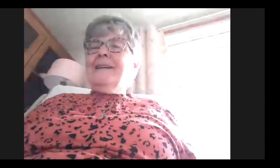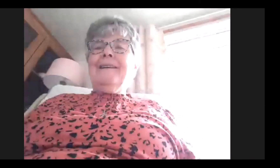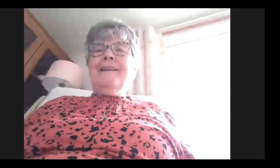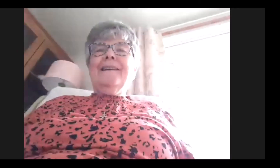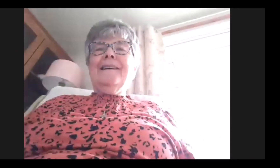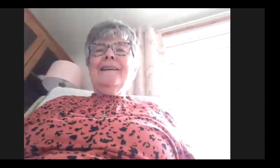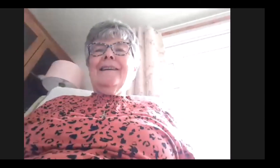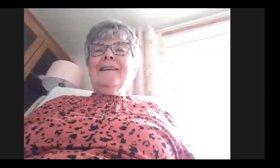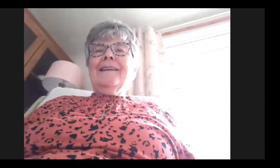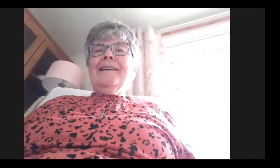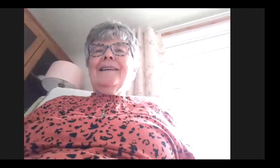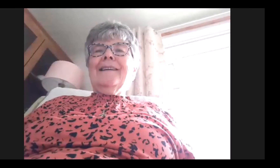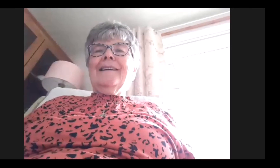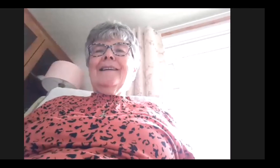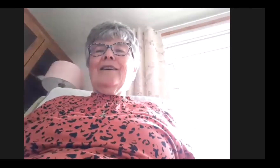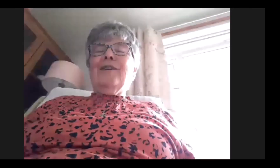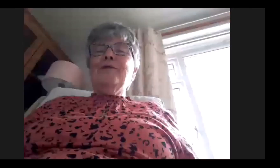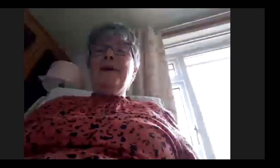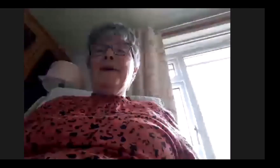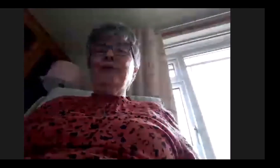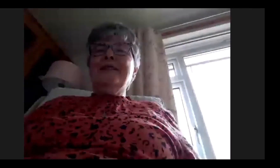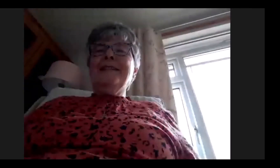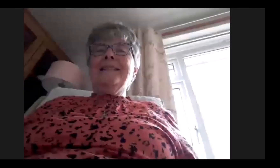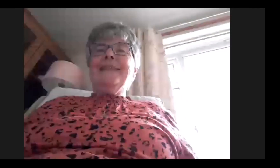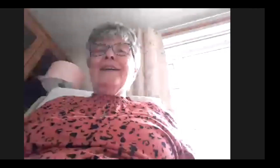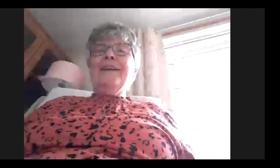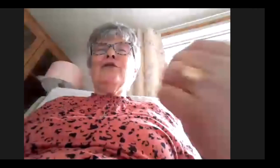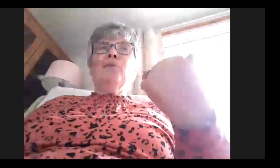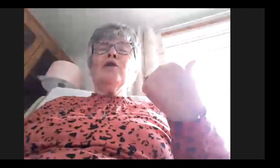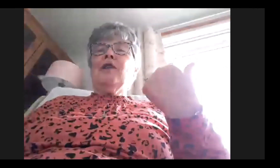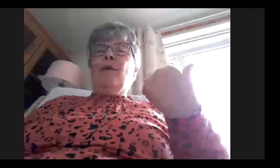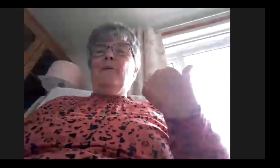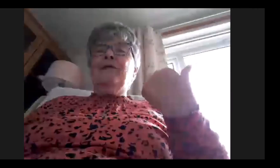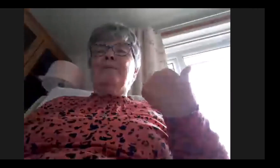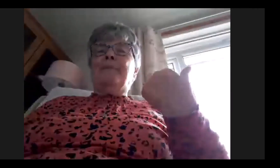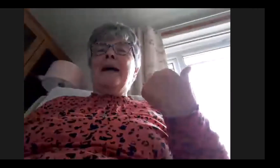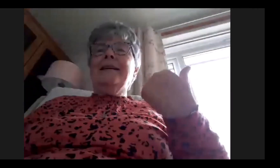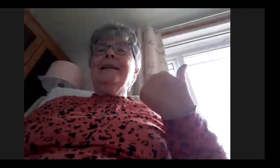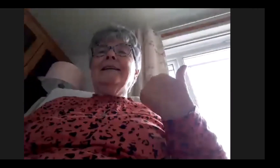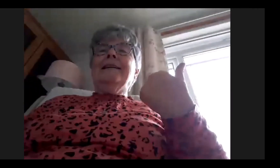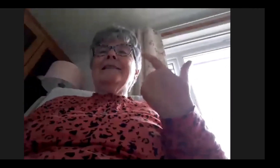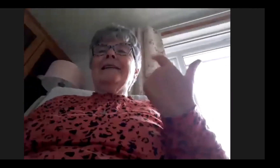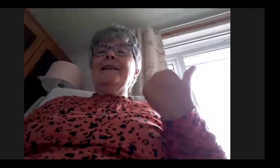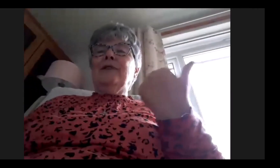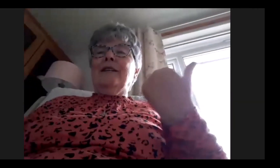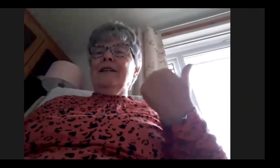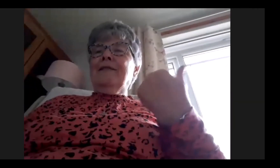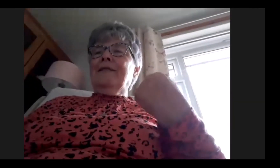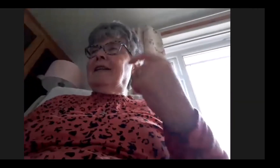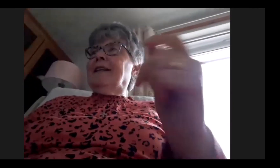CBeebies. Oh, my goodness. I used to watch that with Ben, as then he could learn the